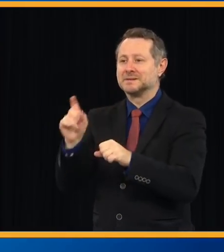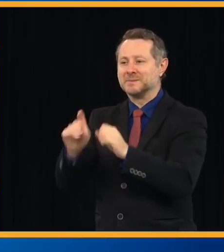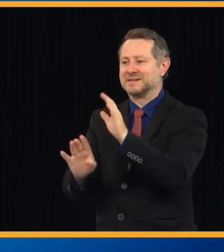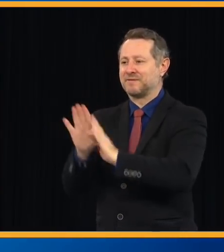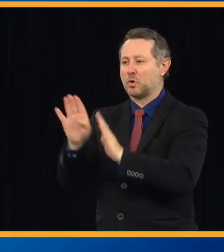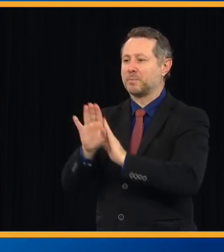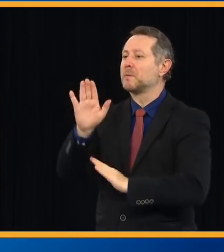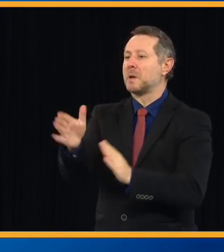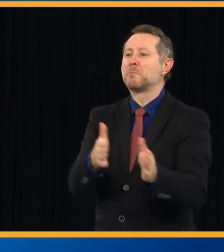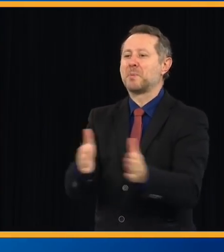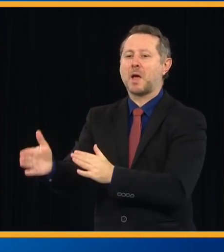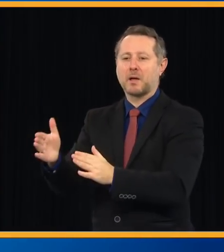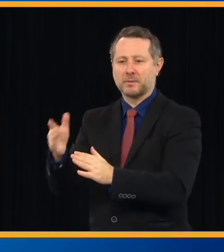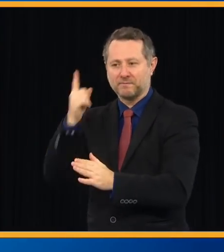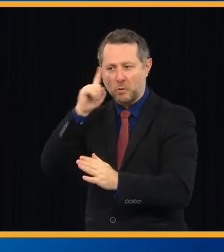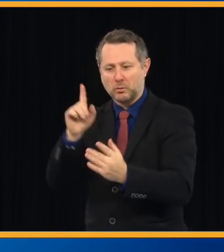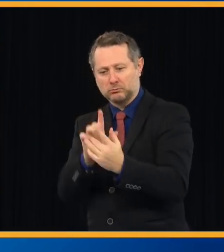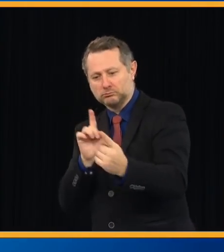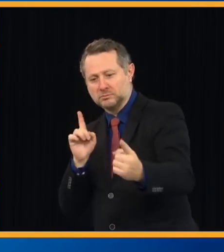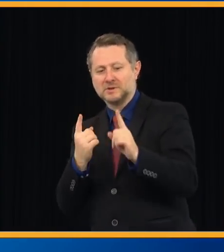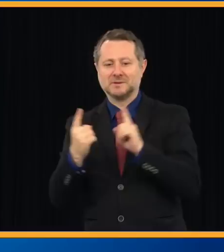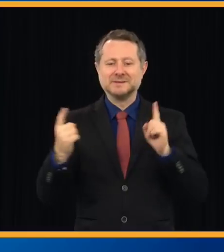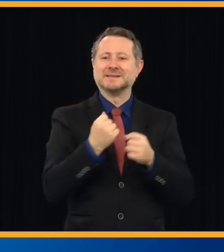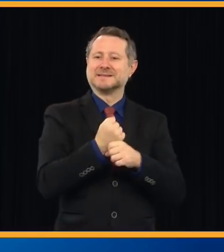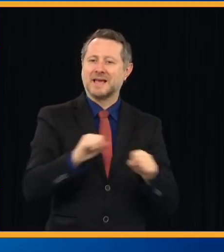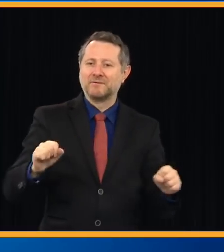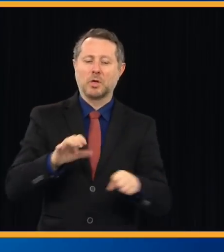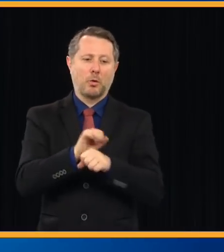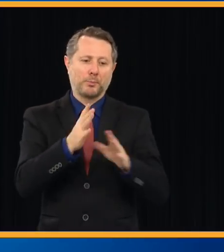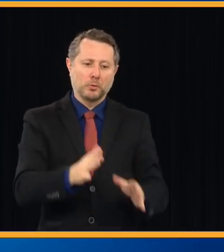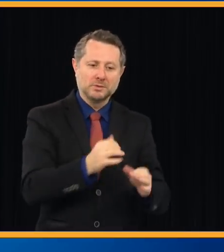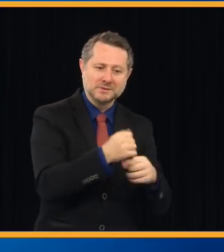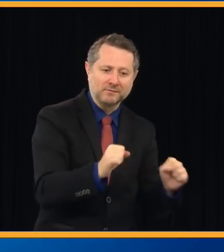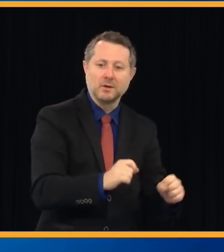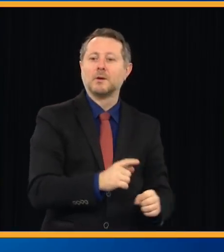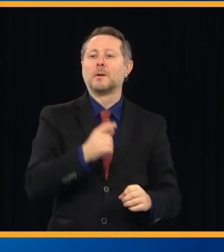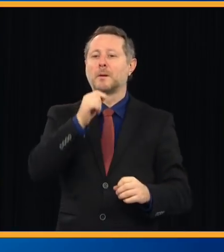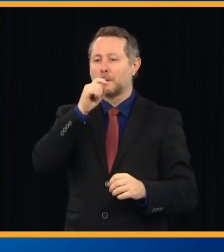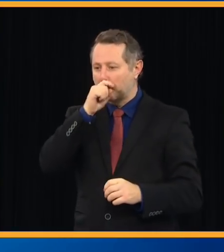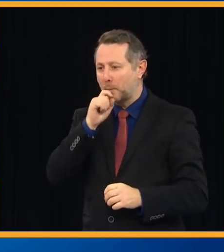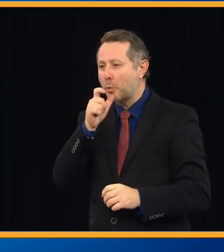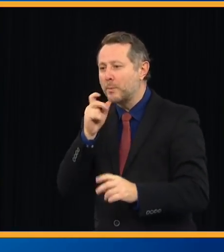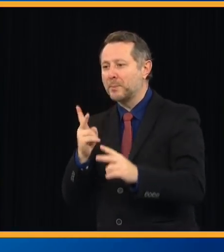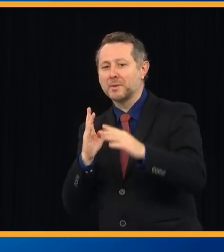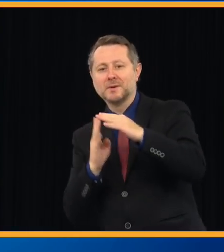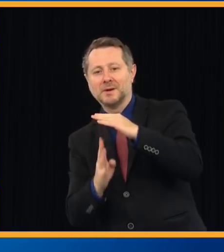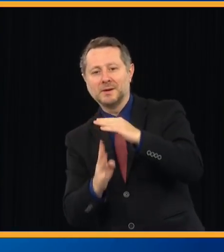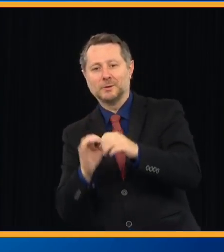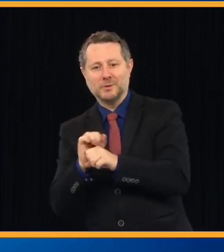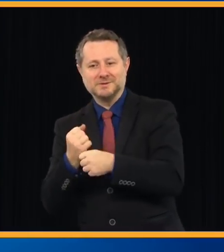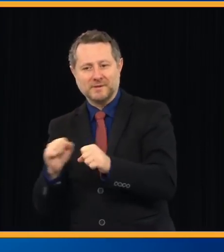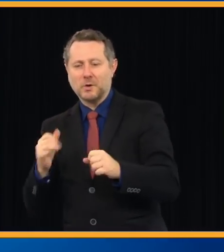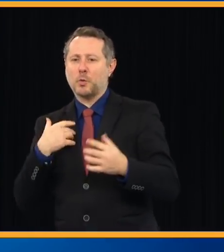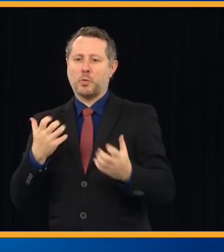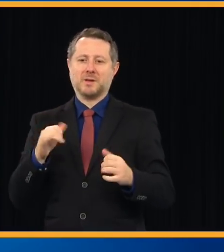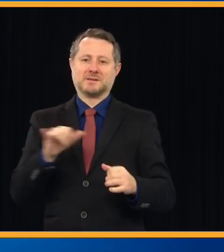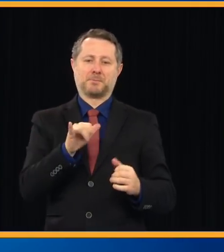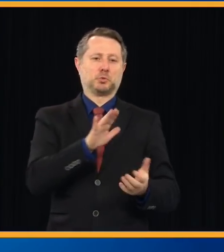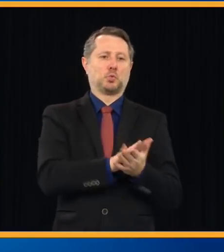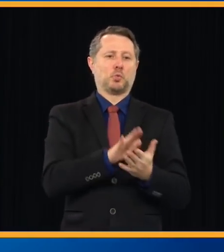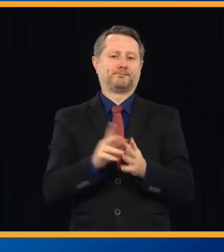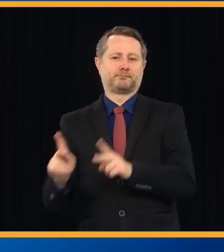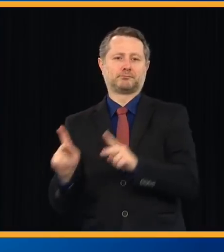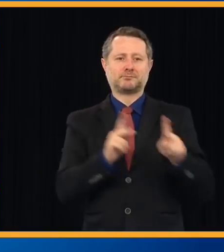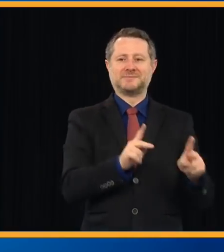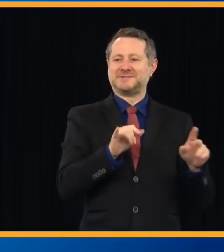plans that safeguard workers. When they reopen, we need schools to come up with plans also that